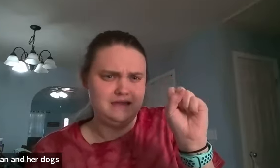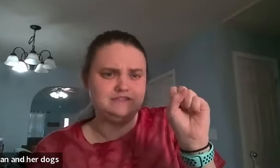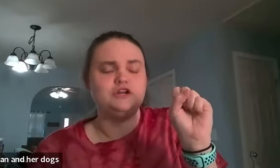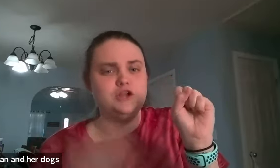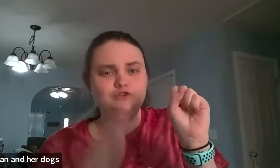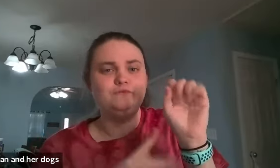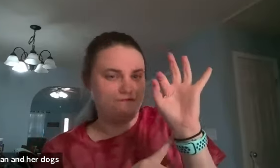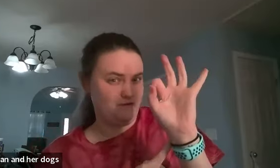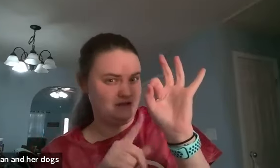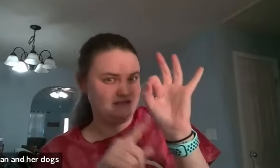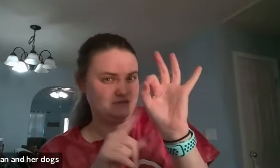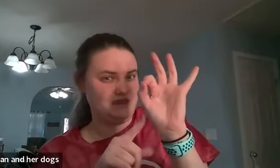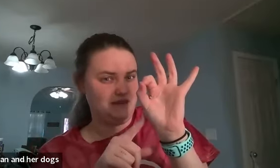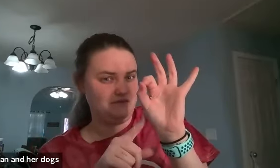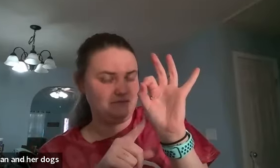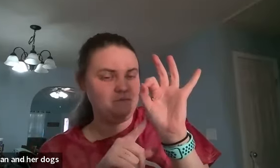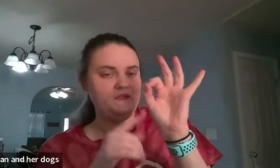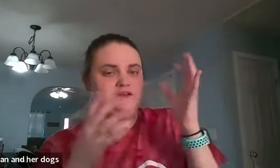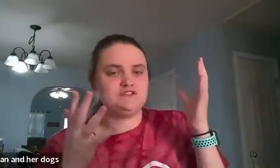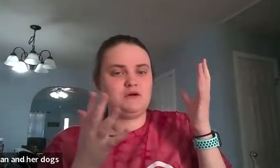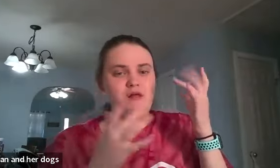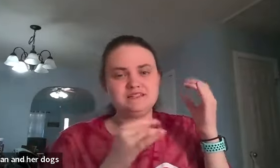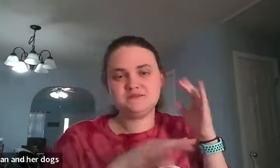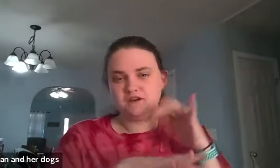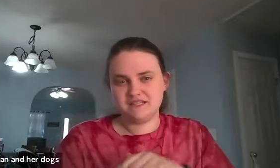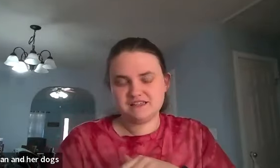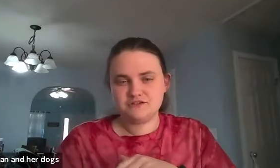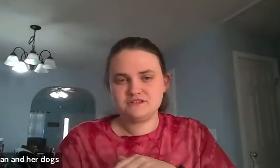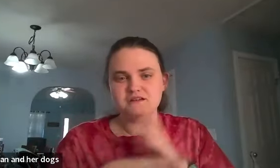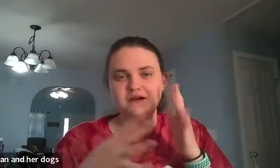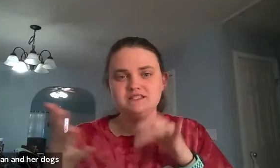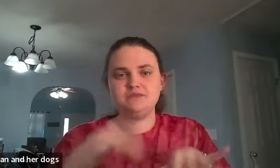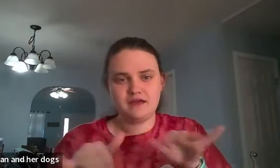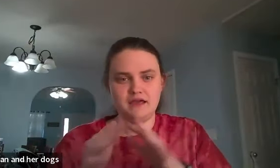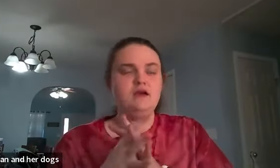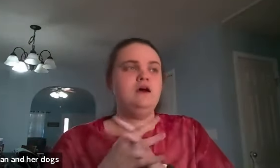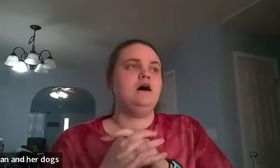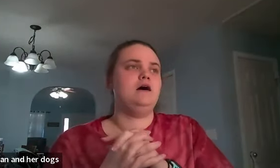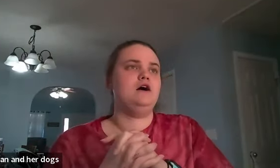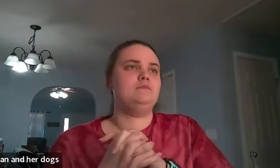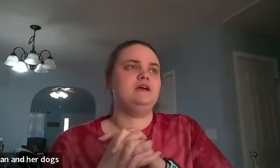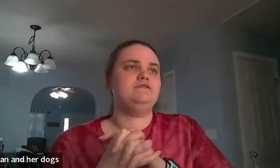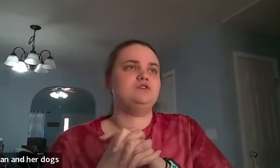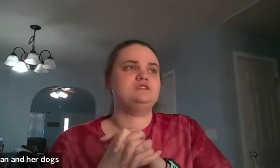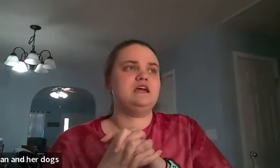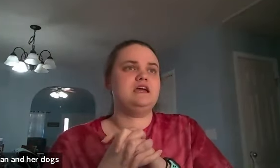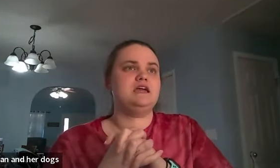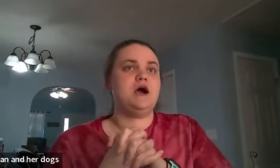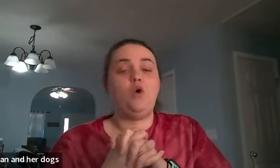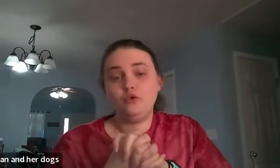9-R-A-N-C-I-S. They're going to know you mean Francis with that F. So a lot of times context clues kind of come into play. If you're saying how old